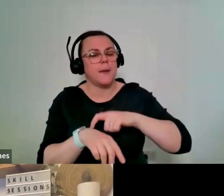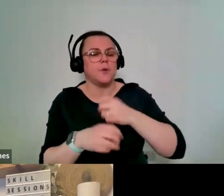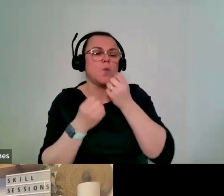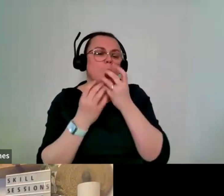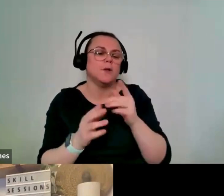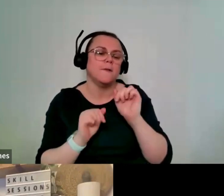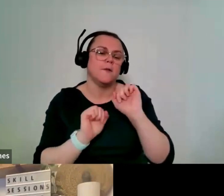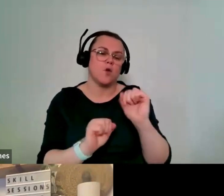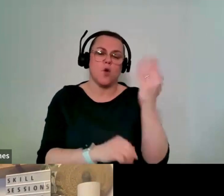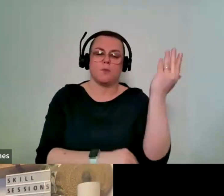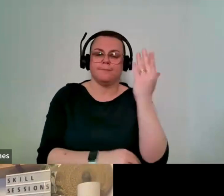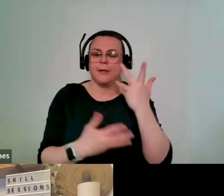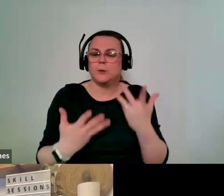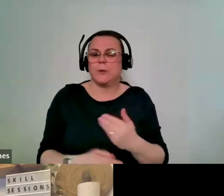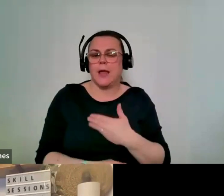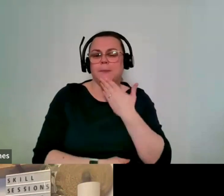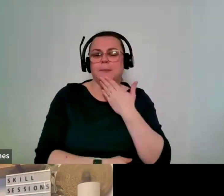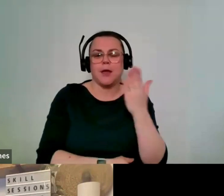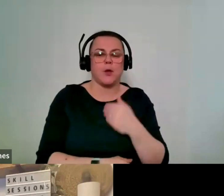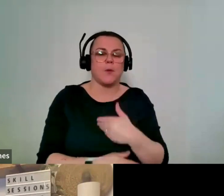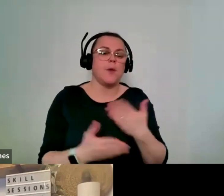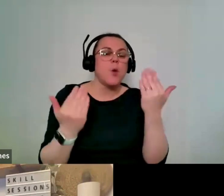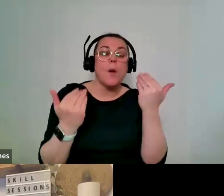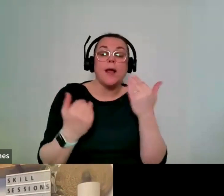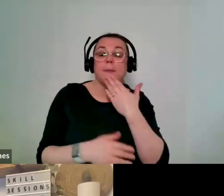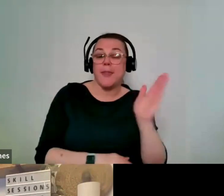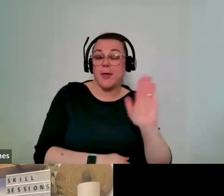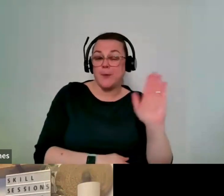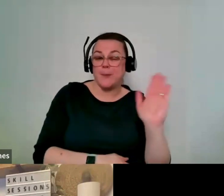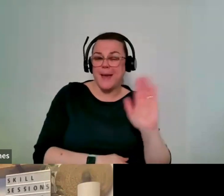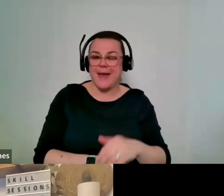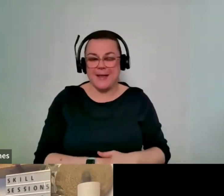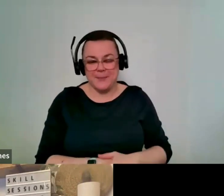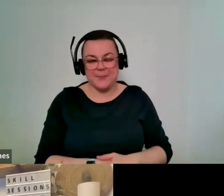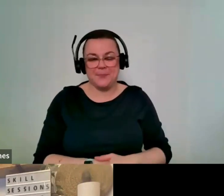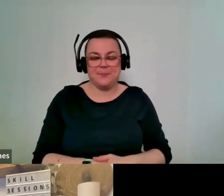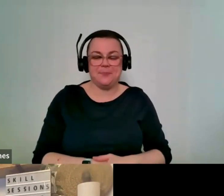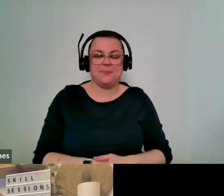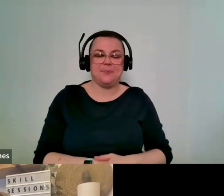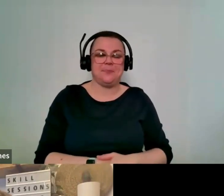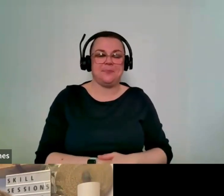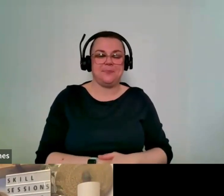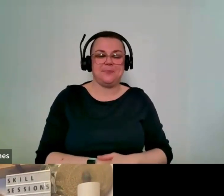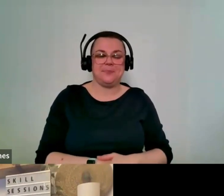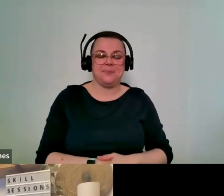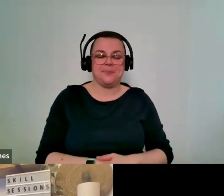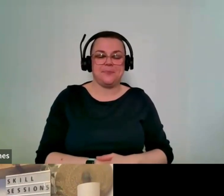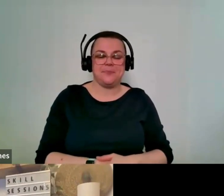hear from you today. You're welcome. Thank you, everyone. Thank you. Bye. Bye.